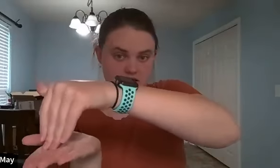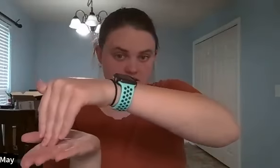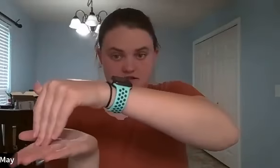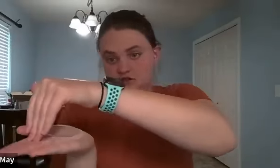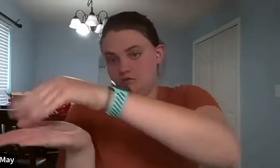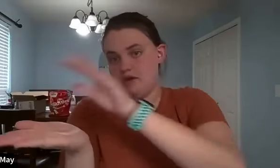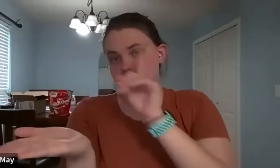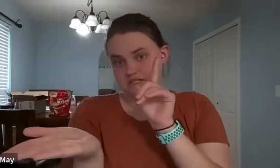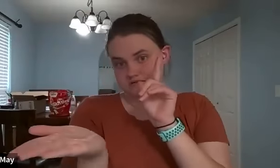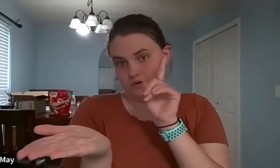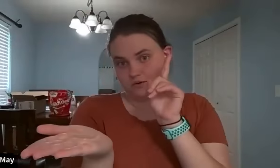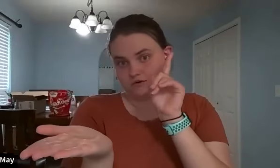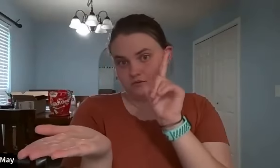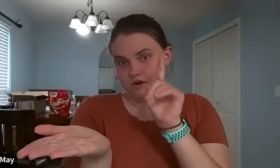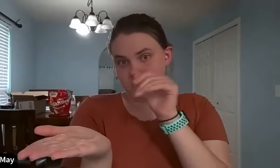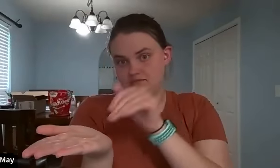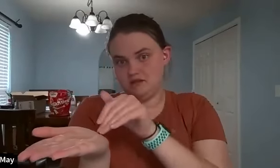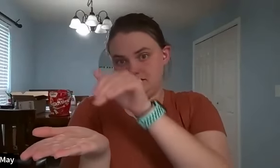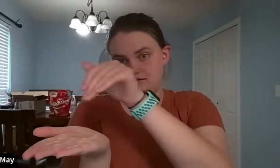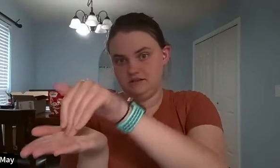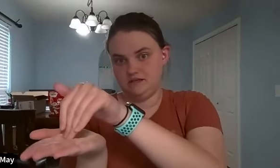1,000,000. So you bounce it forward. 1,000,000.